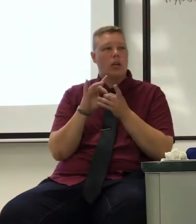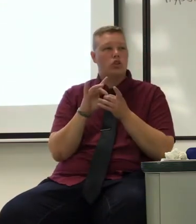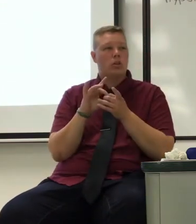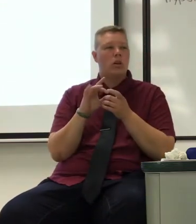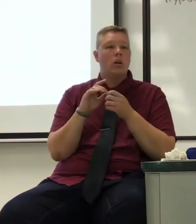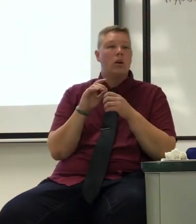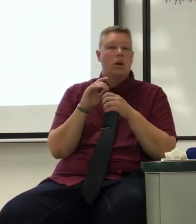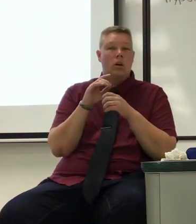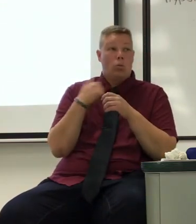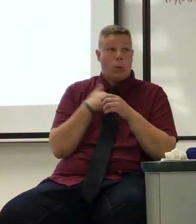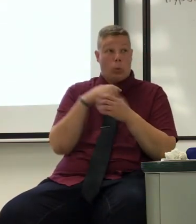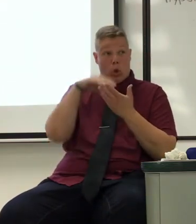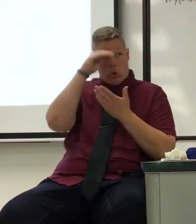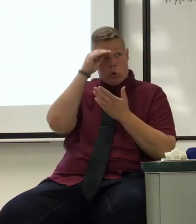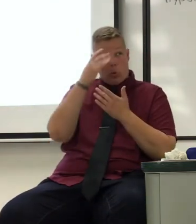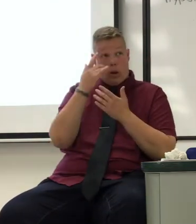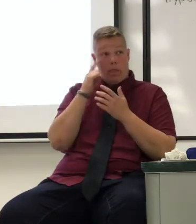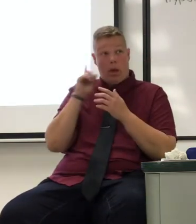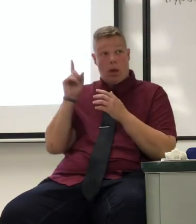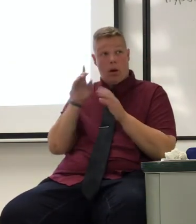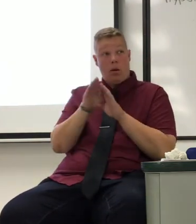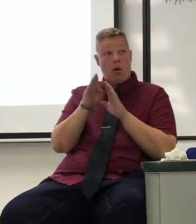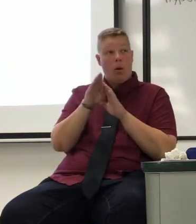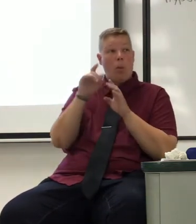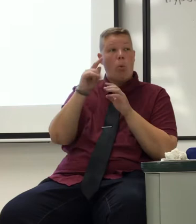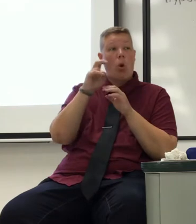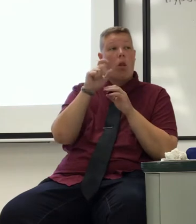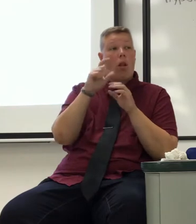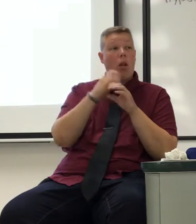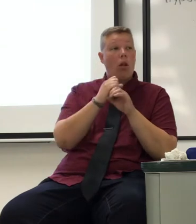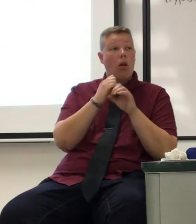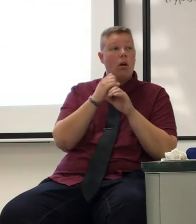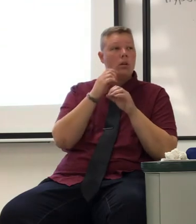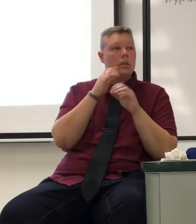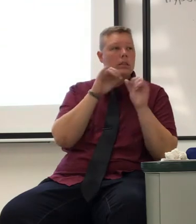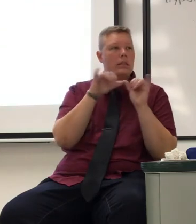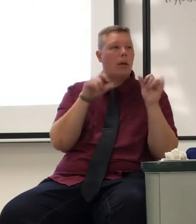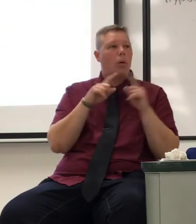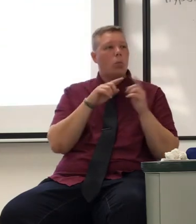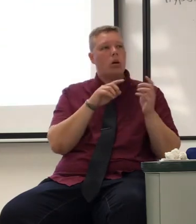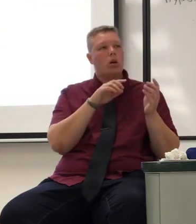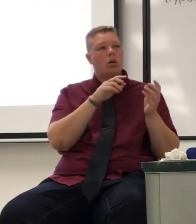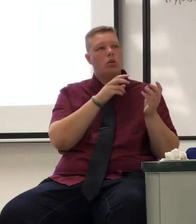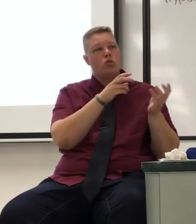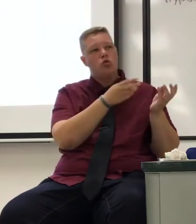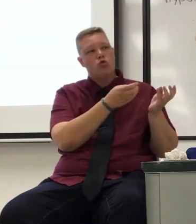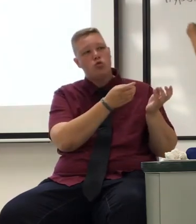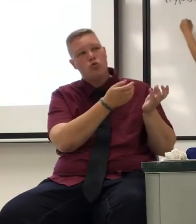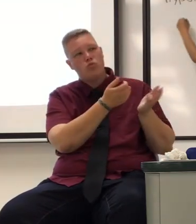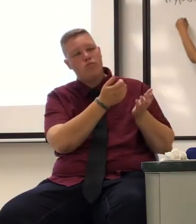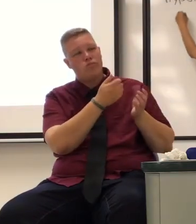What we're going to learn is that portal system, it transports these tropic hormones.